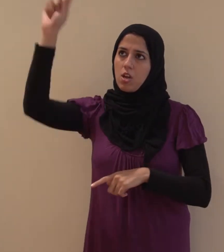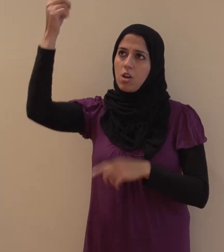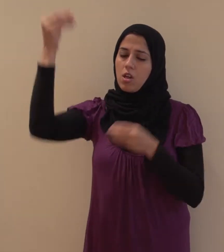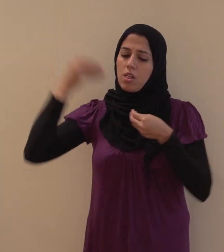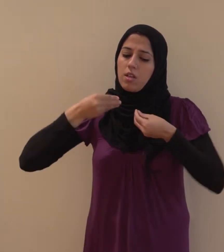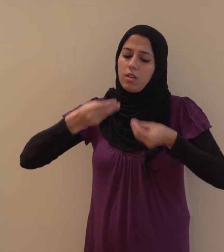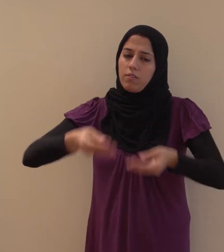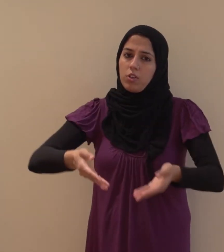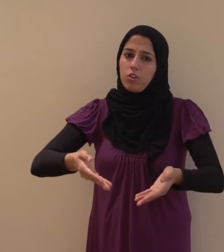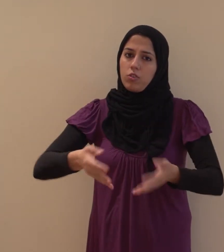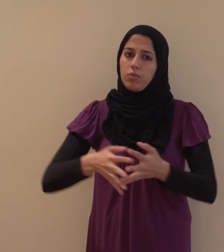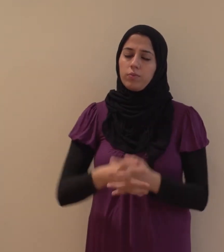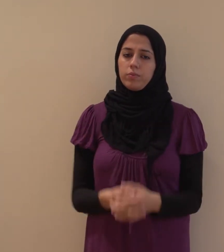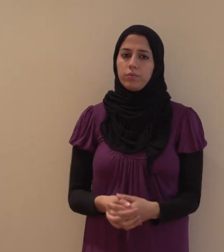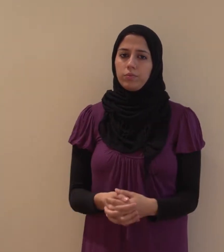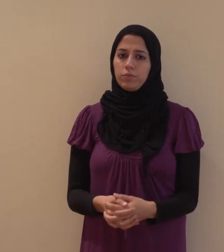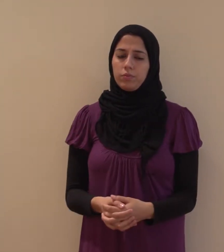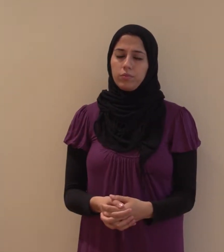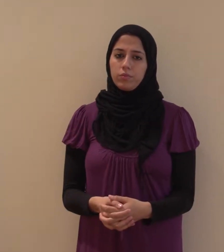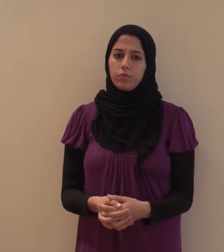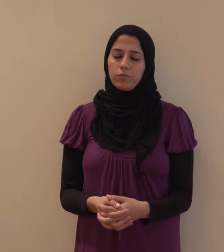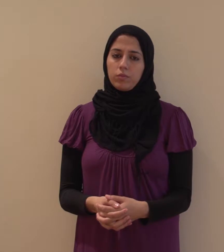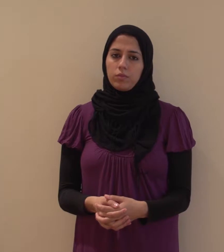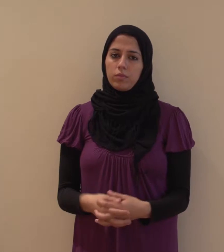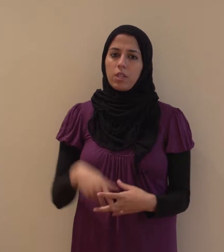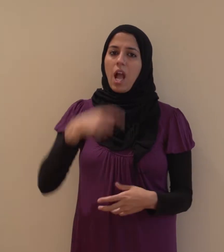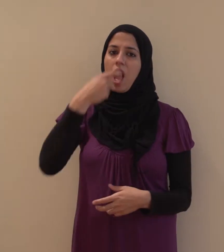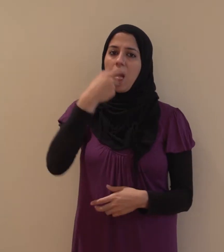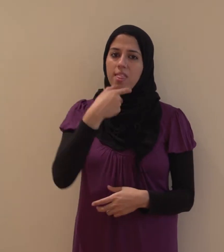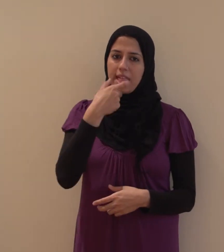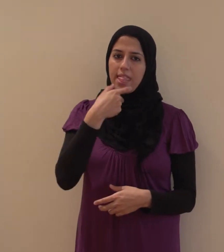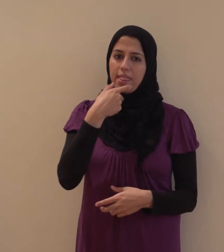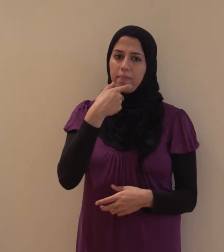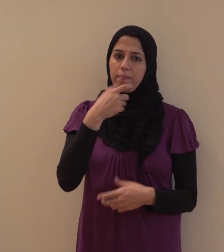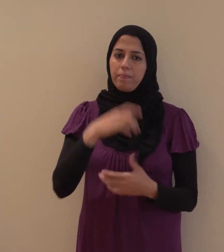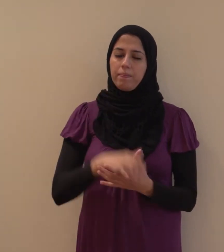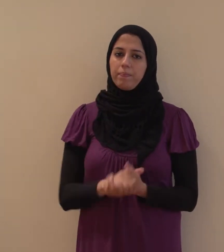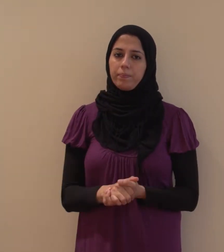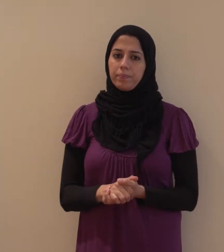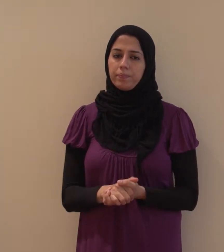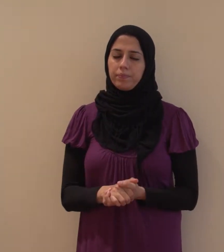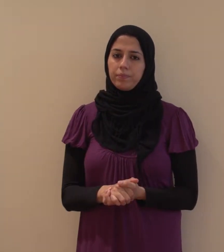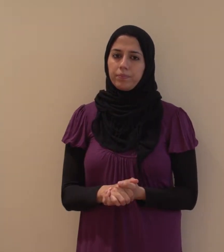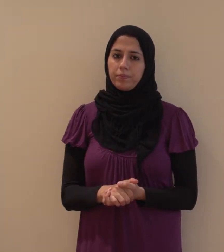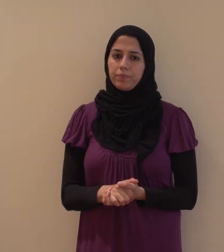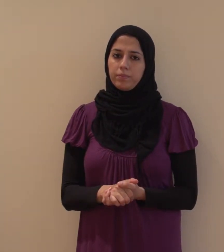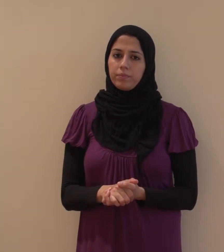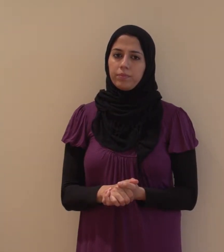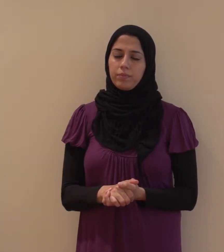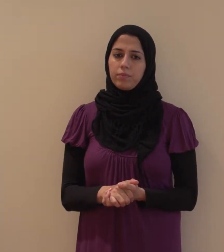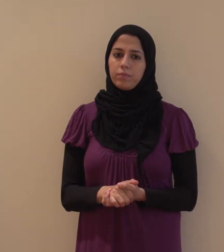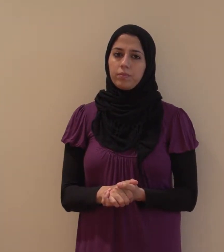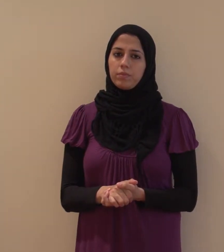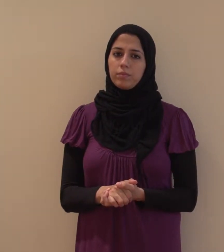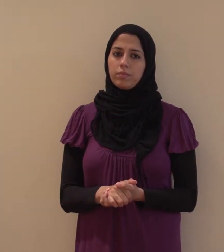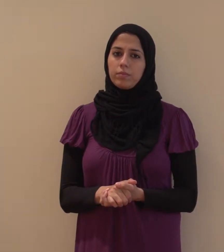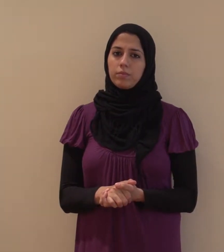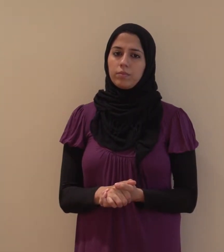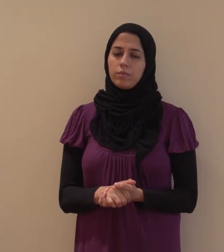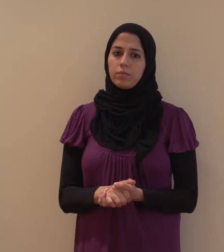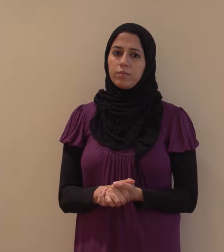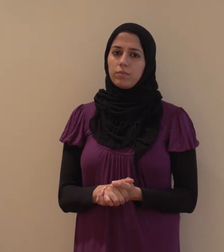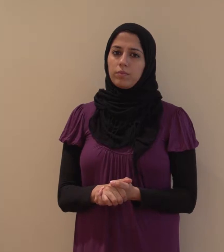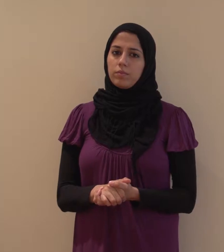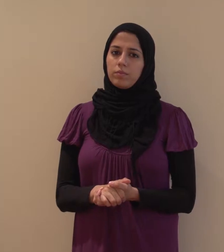the hadith of the Prophet sallallahu alayhi wa sallam, and this is one of the famous hadith which talks about the virtues or significance